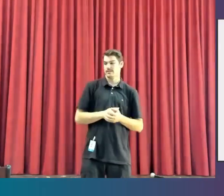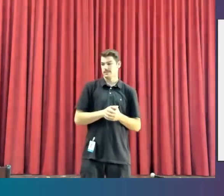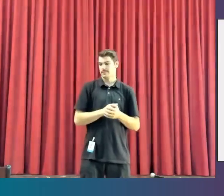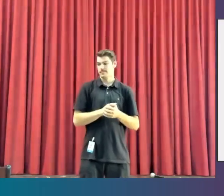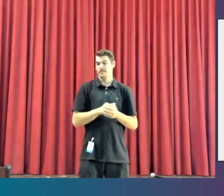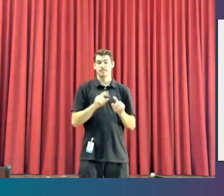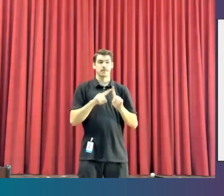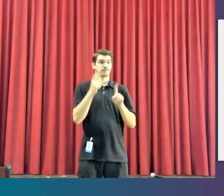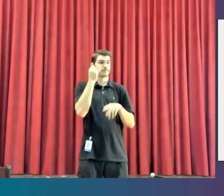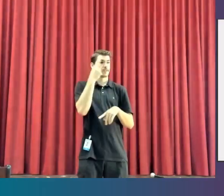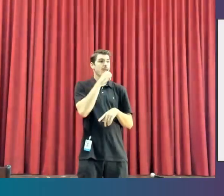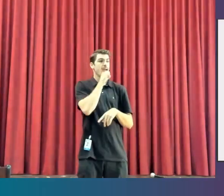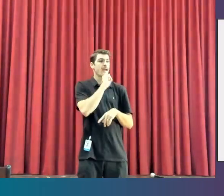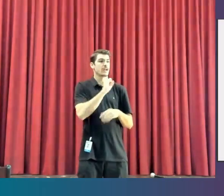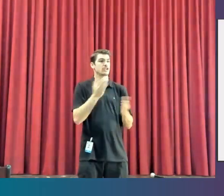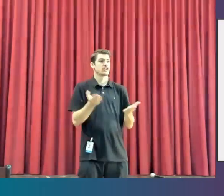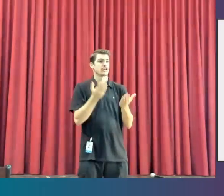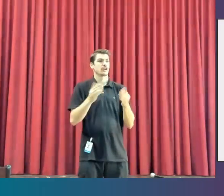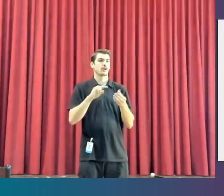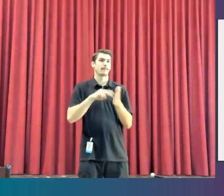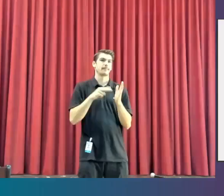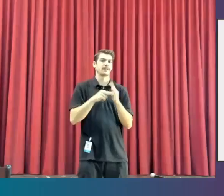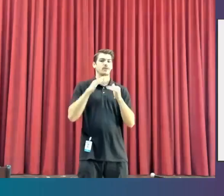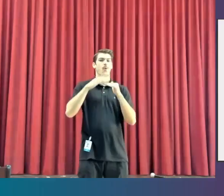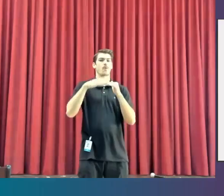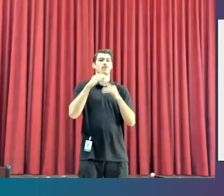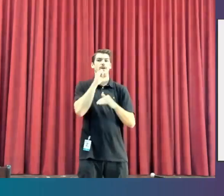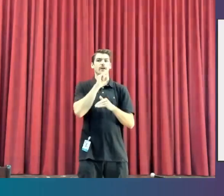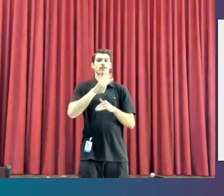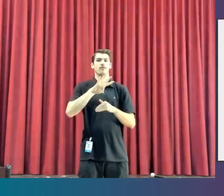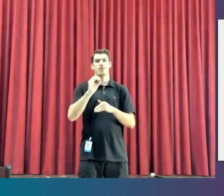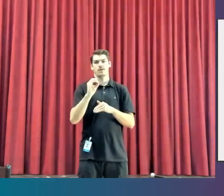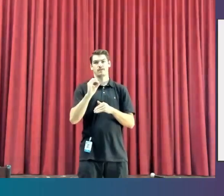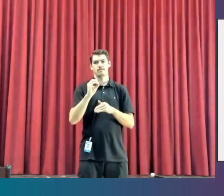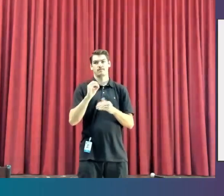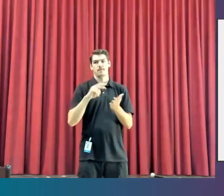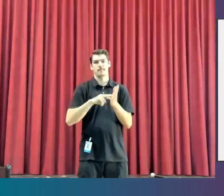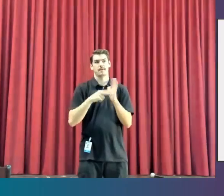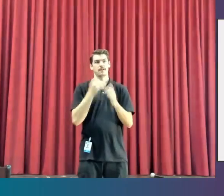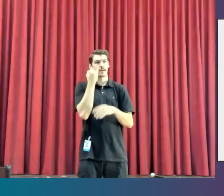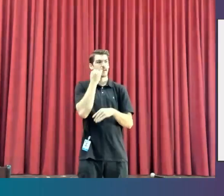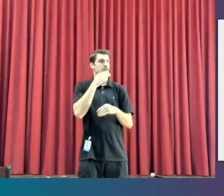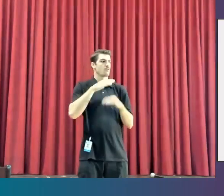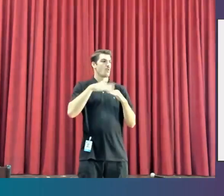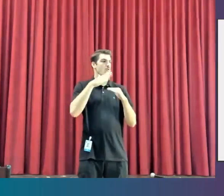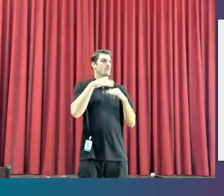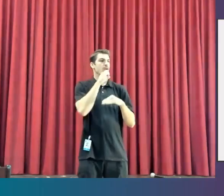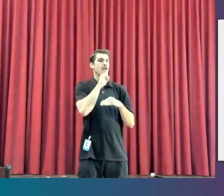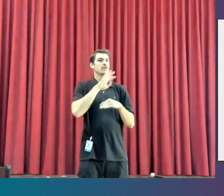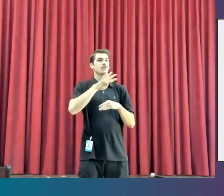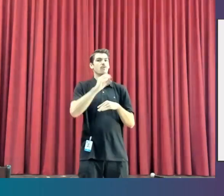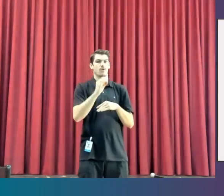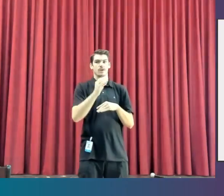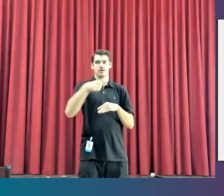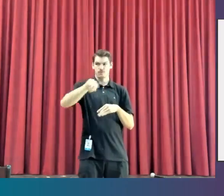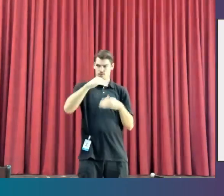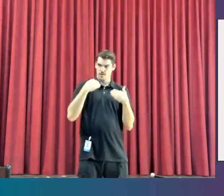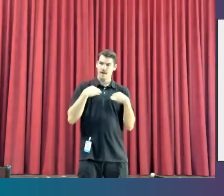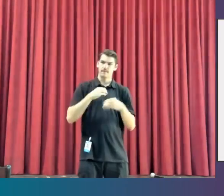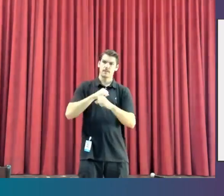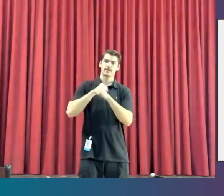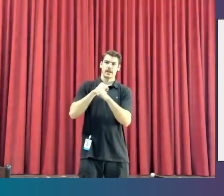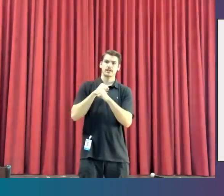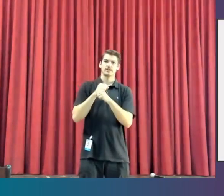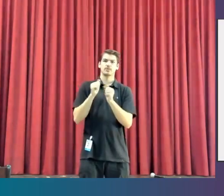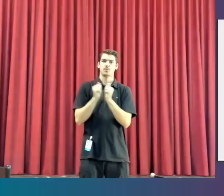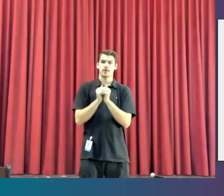But age here really means over 40 years old. So anyone who's over 40 years old has protections